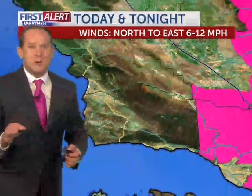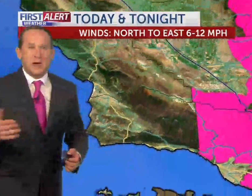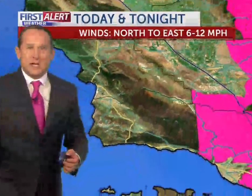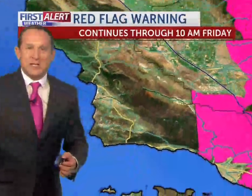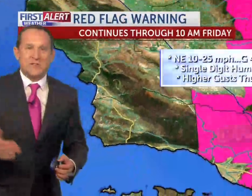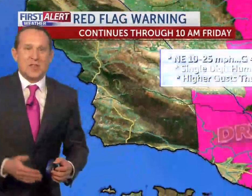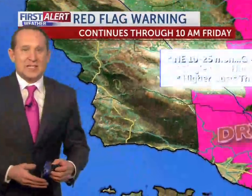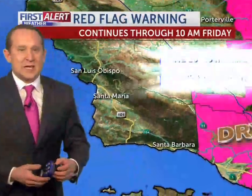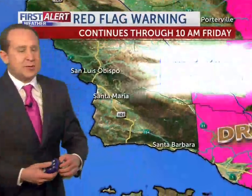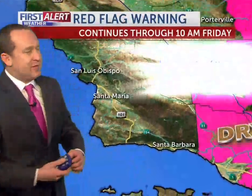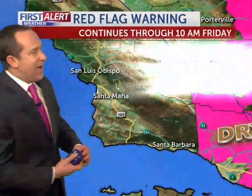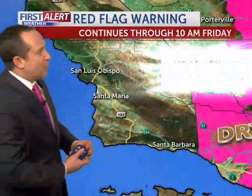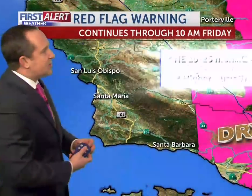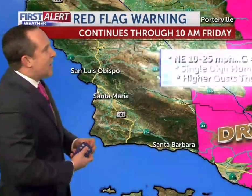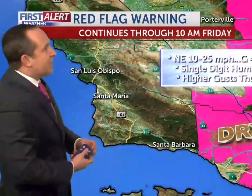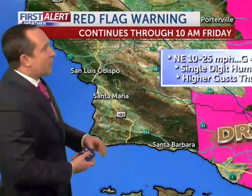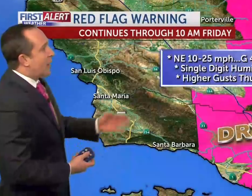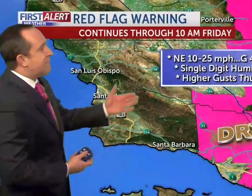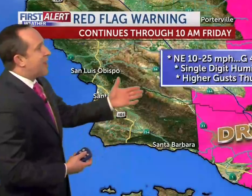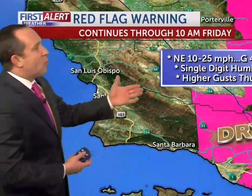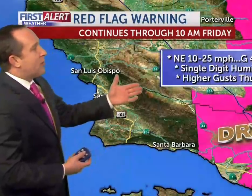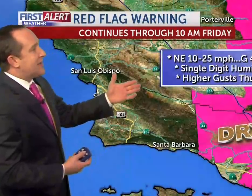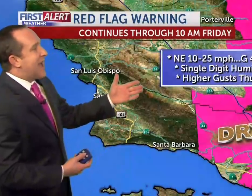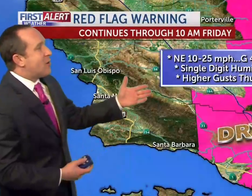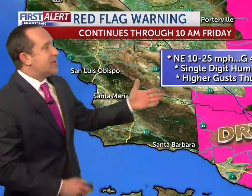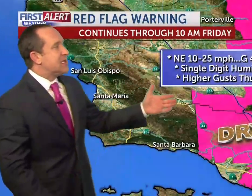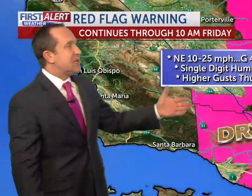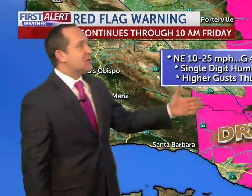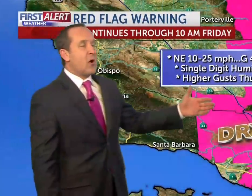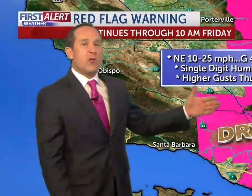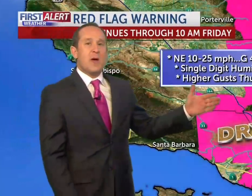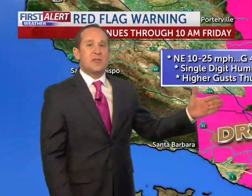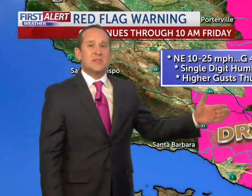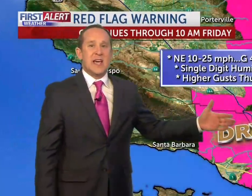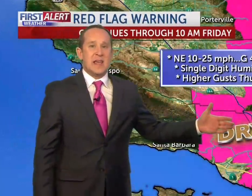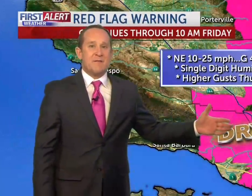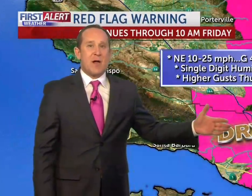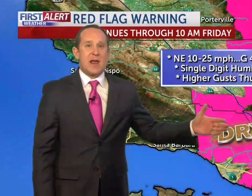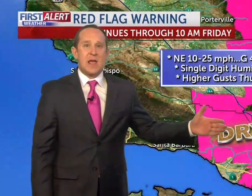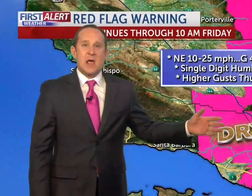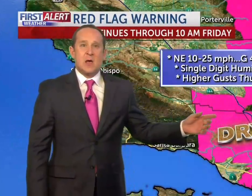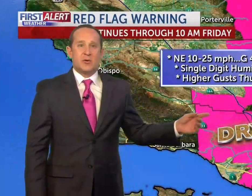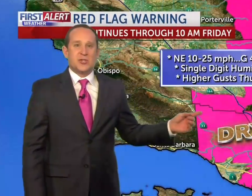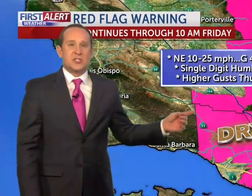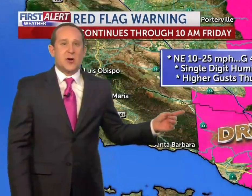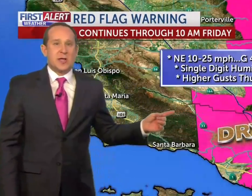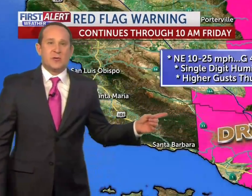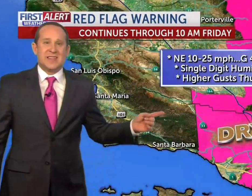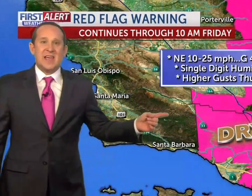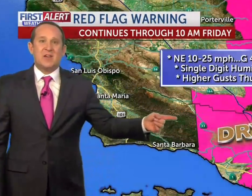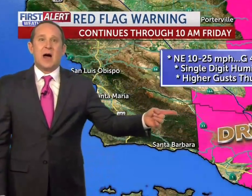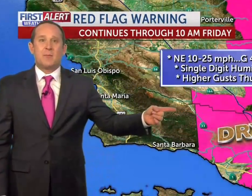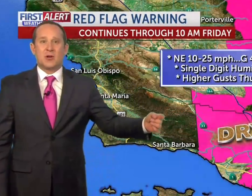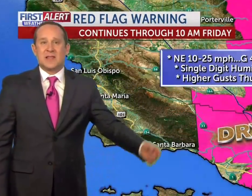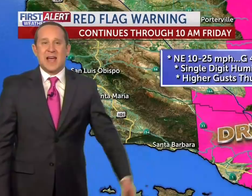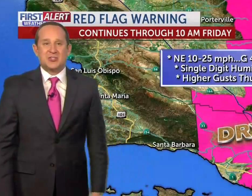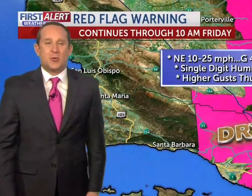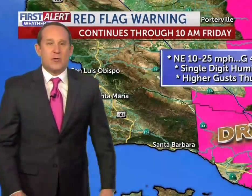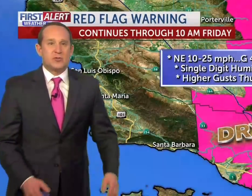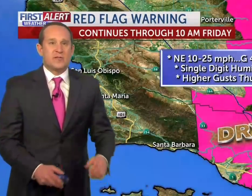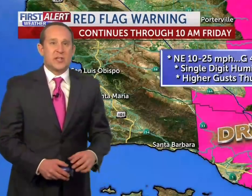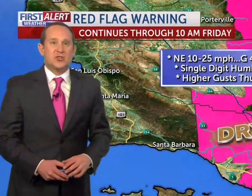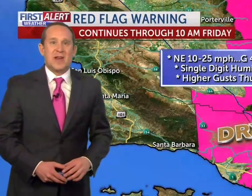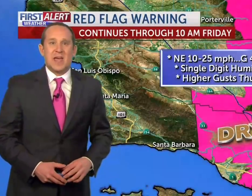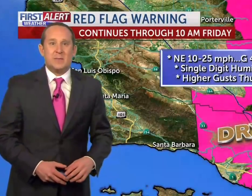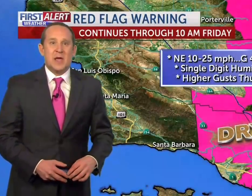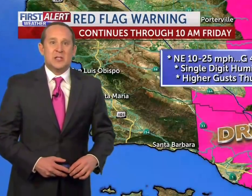too terribly windy, at least for the next couple of hours. The red flag warning now continues all the way through 10 a.m. Friday. Was just talking with Dave Gomberg at the